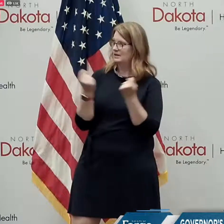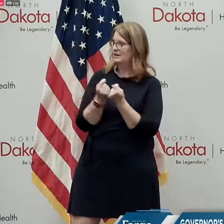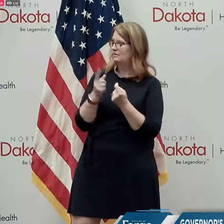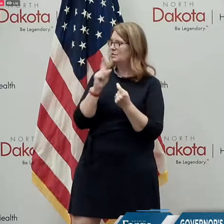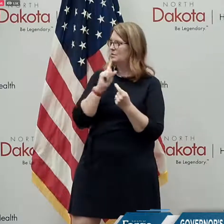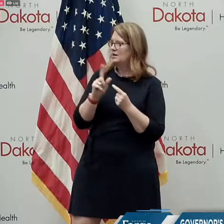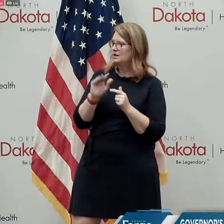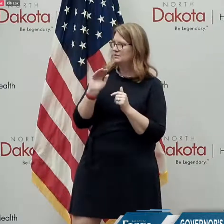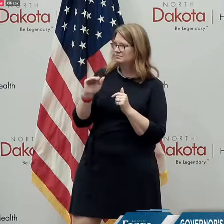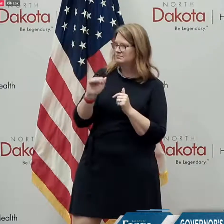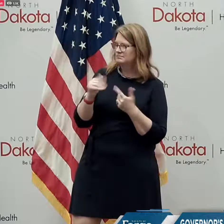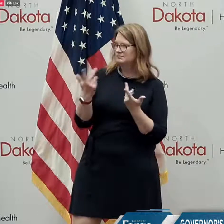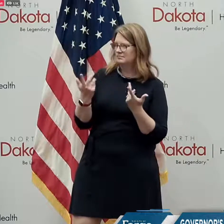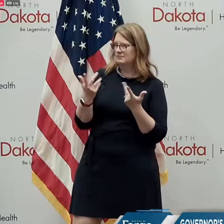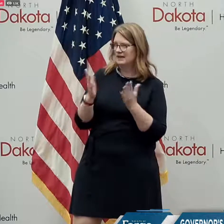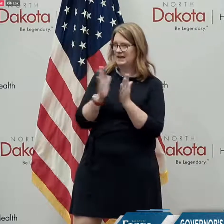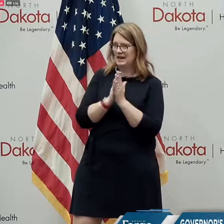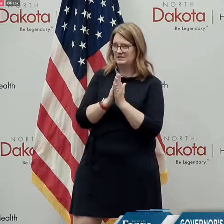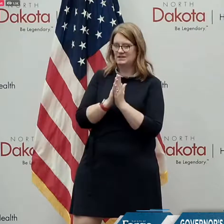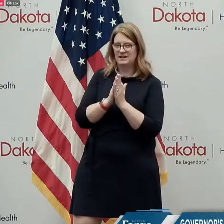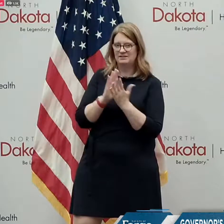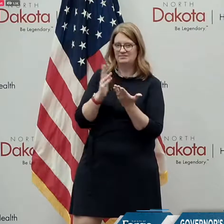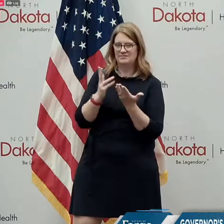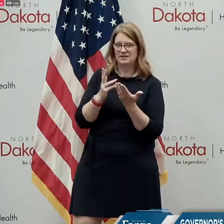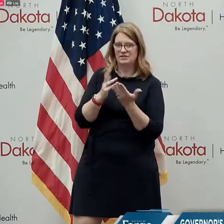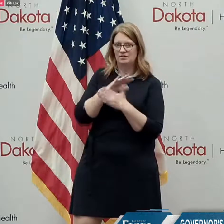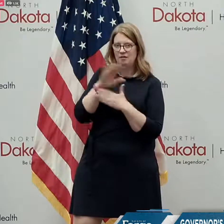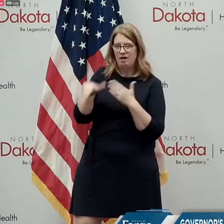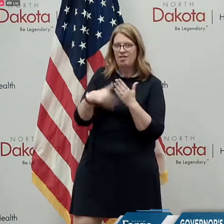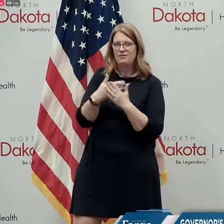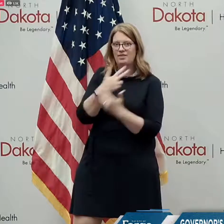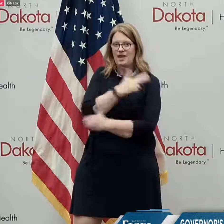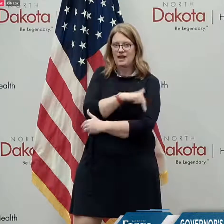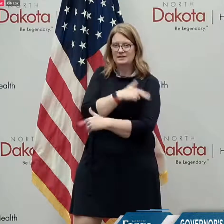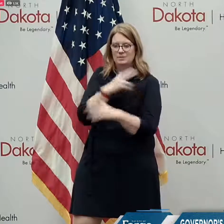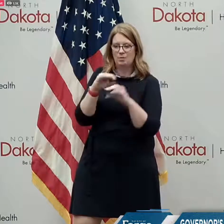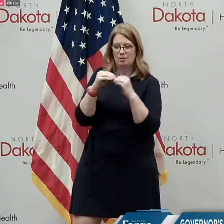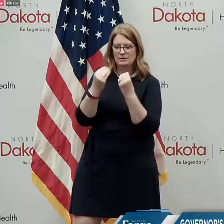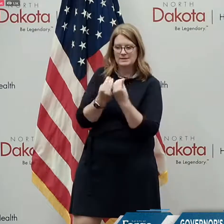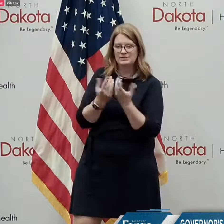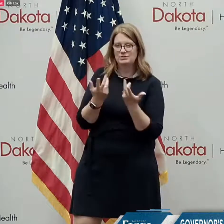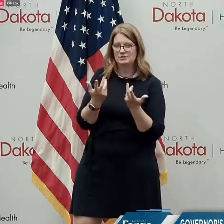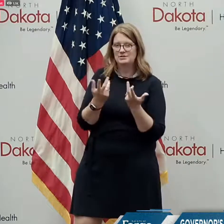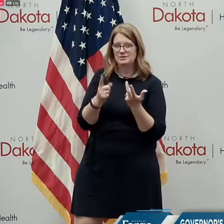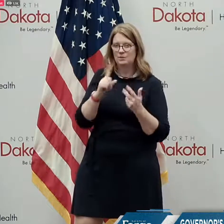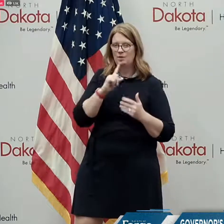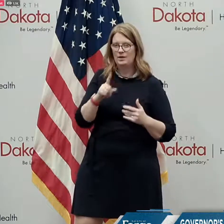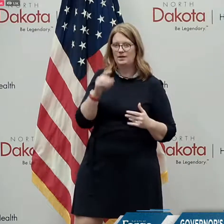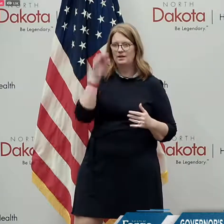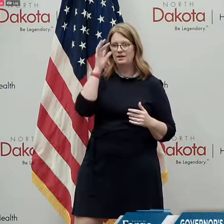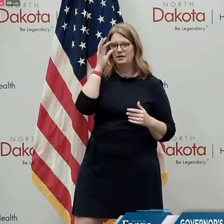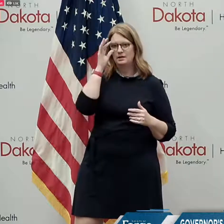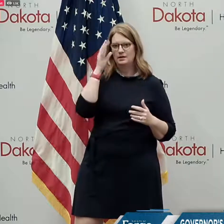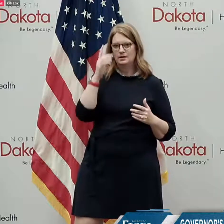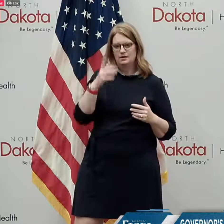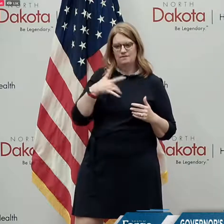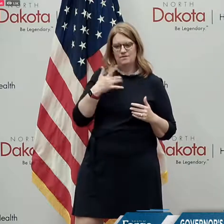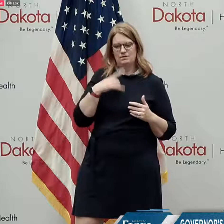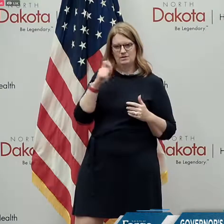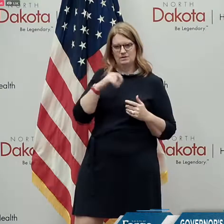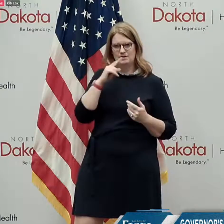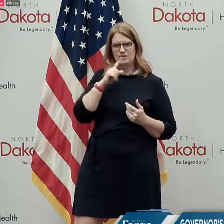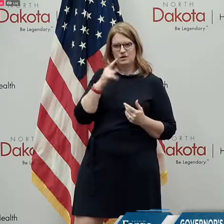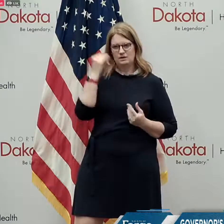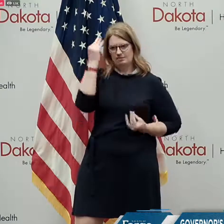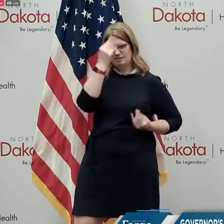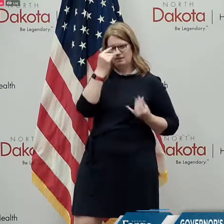people that we're asking across all of the hospital organizations, we have to make sure that we're being very thoughtful about not putting